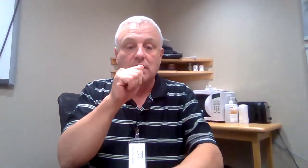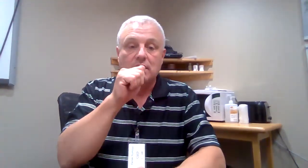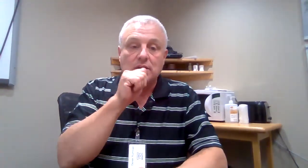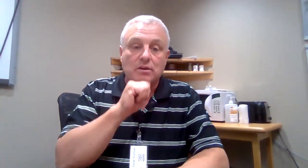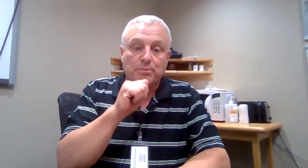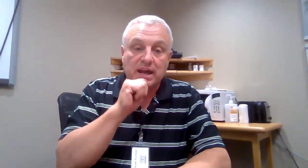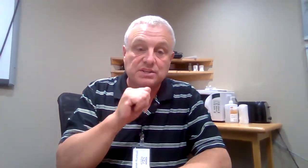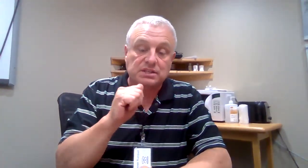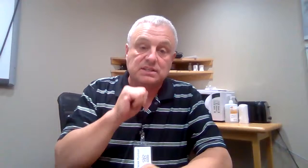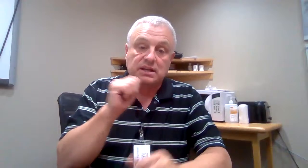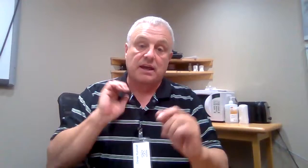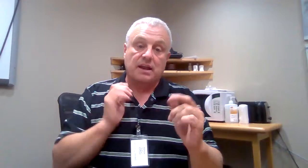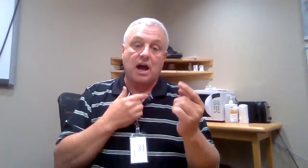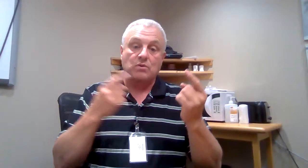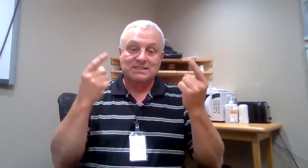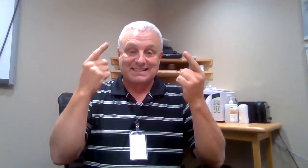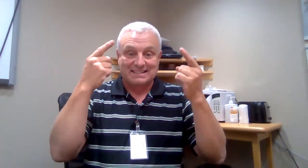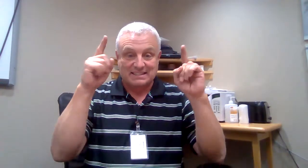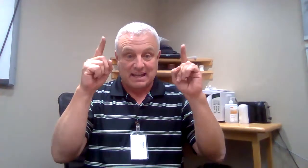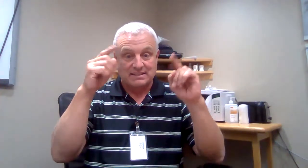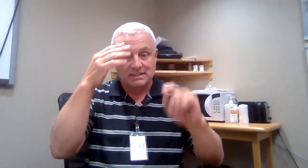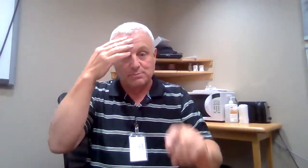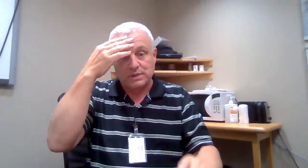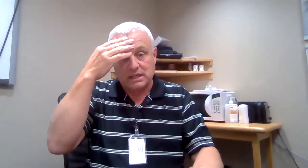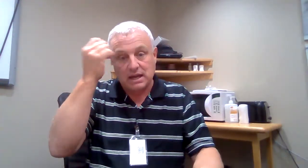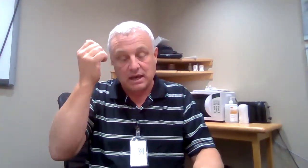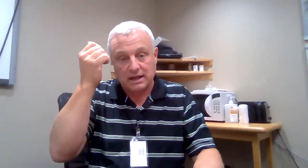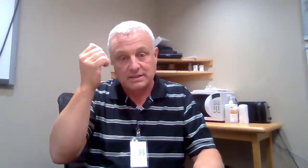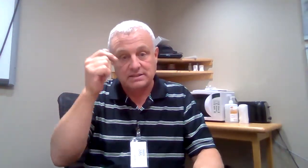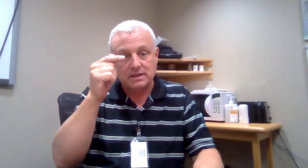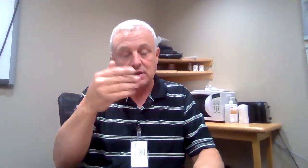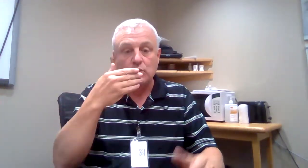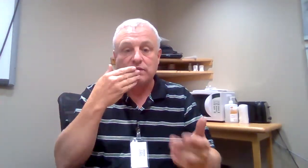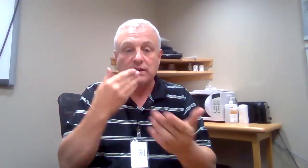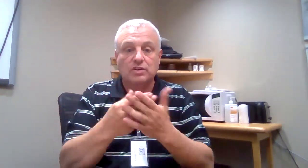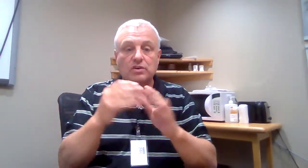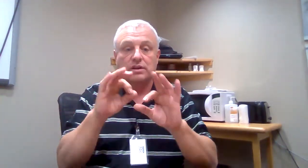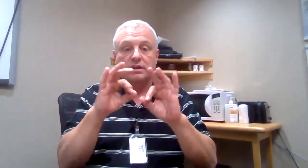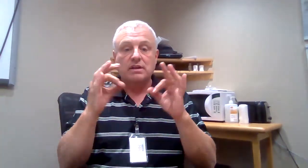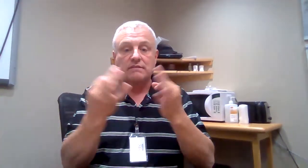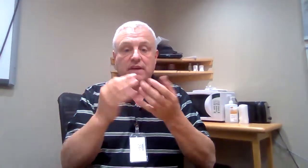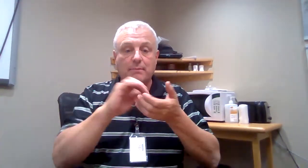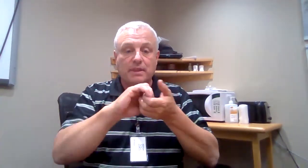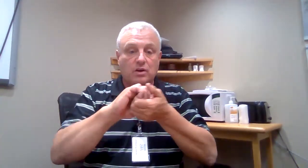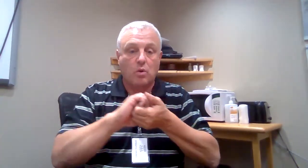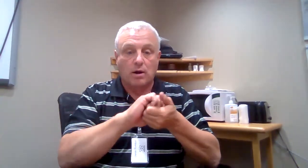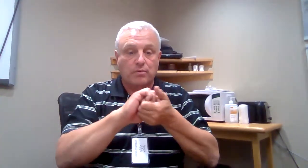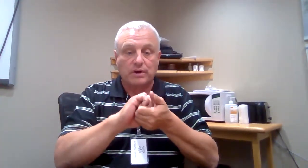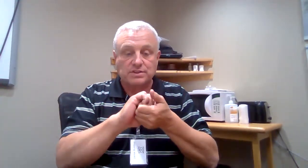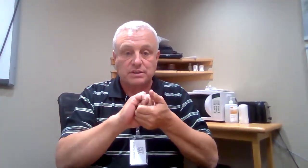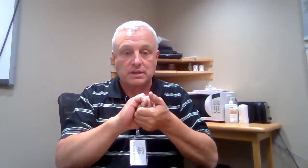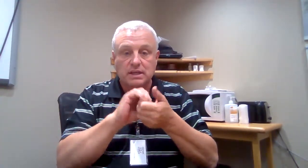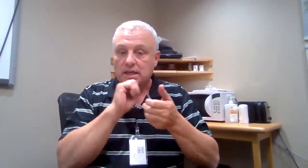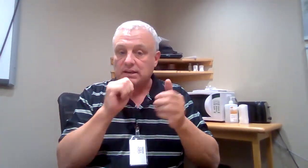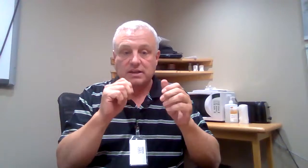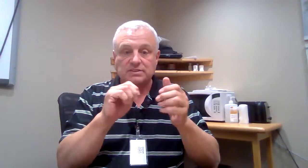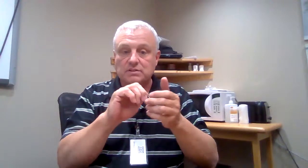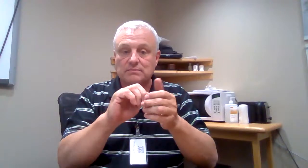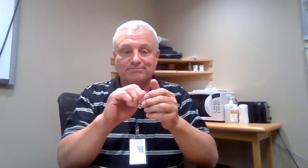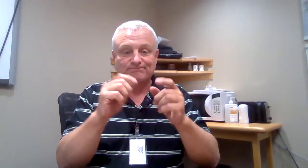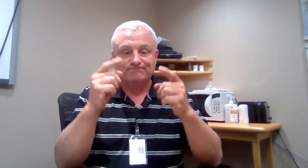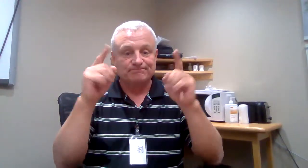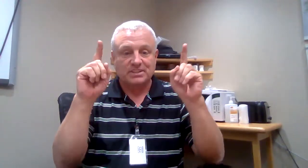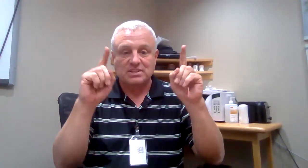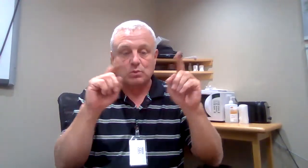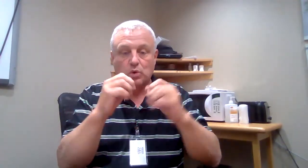your patience, and our success is because we've had good family cooperation, and it